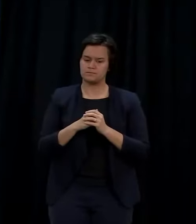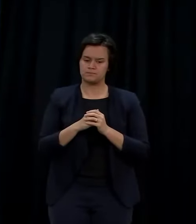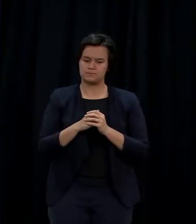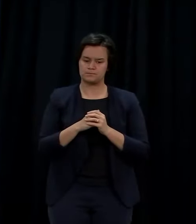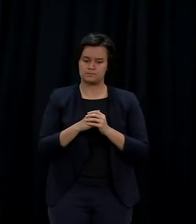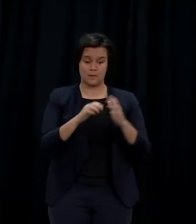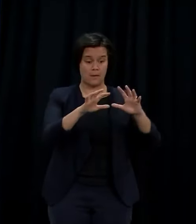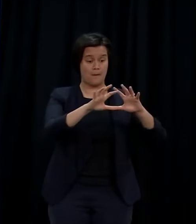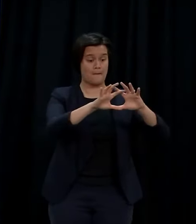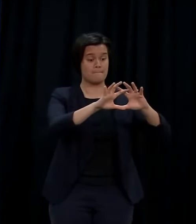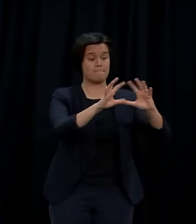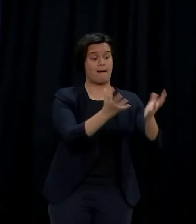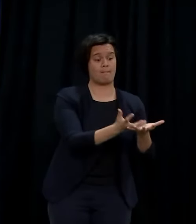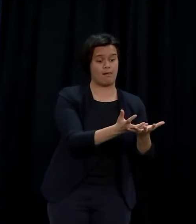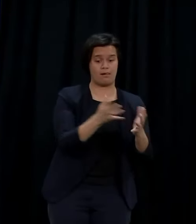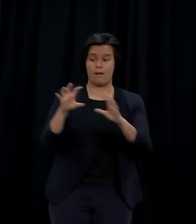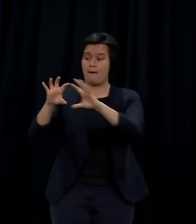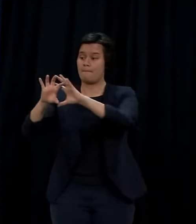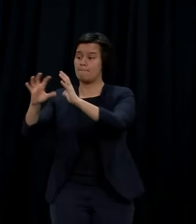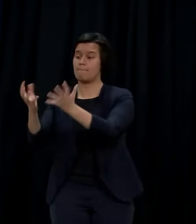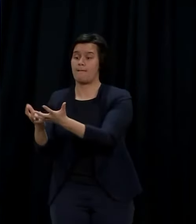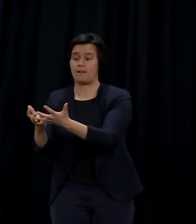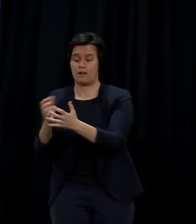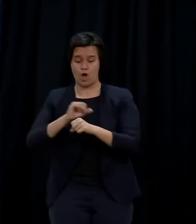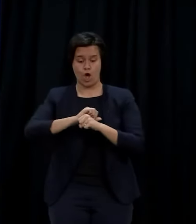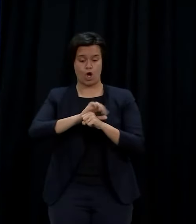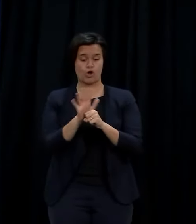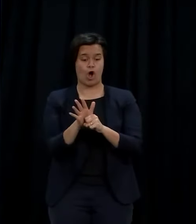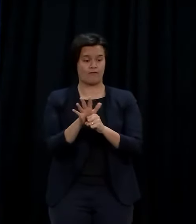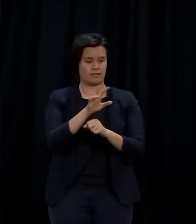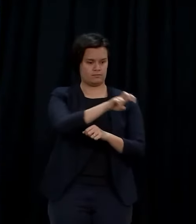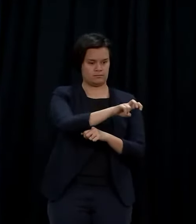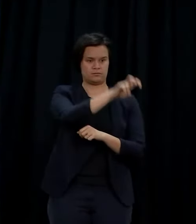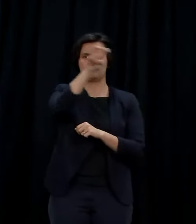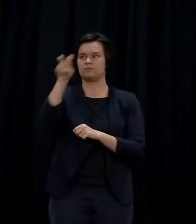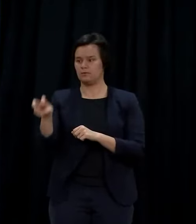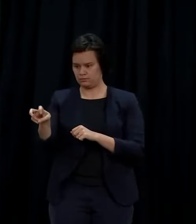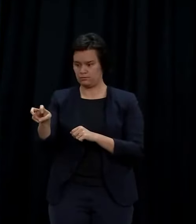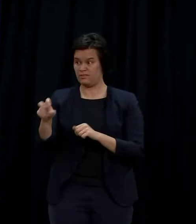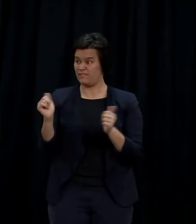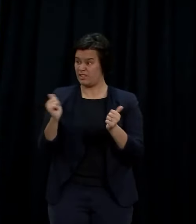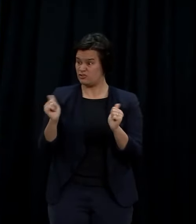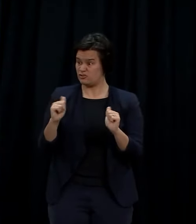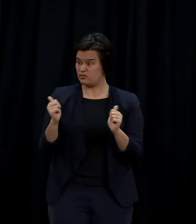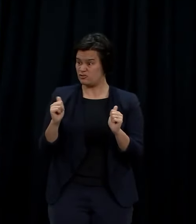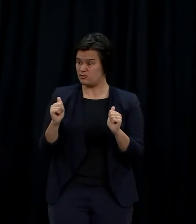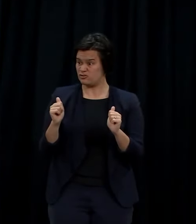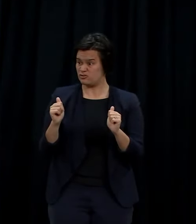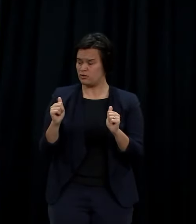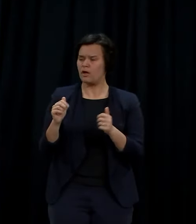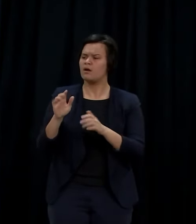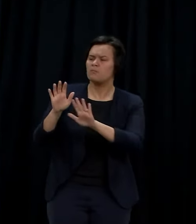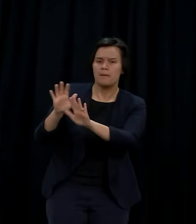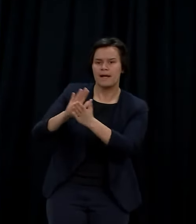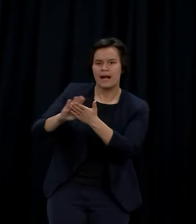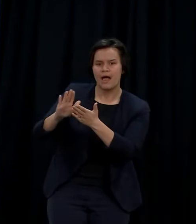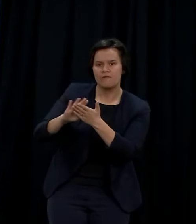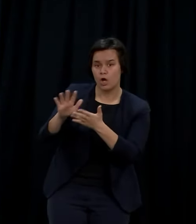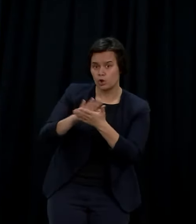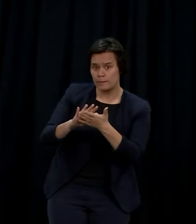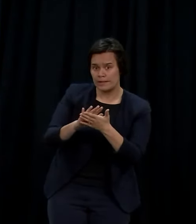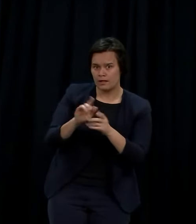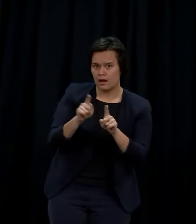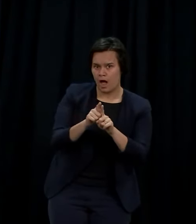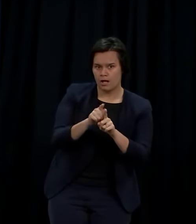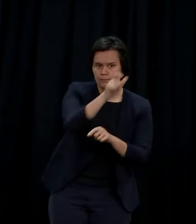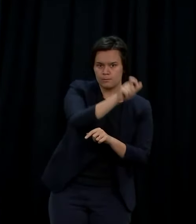lockdown began? Transmission between bubbles, because within, people have gone and visited other bubbles, for instance? Is